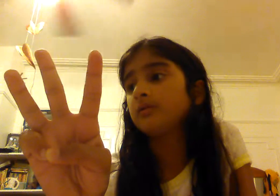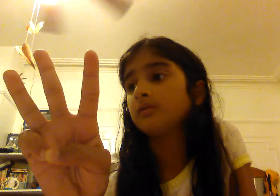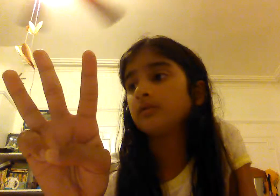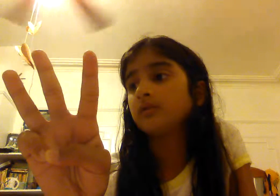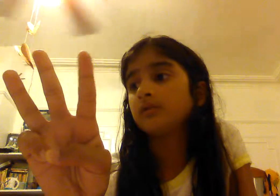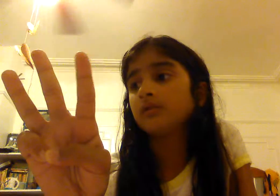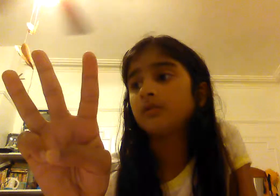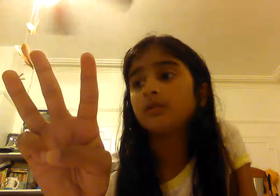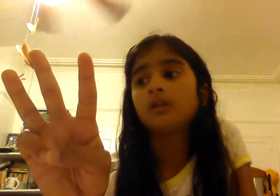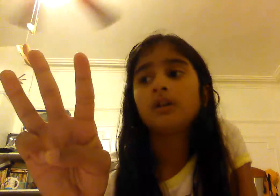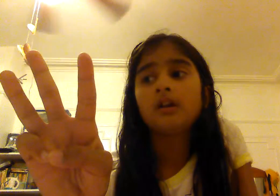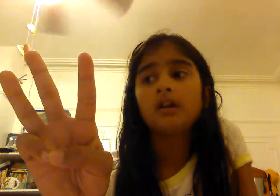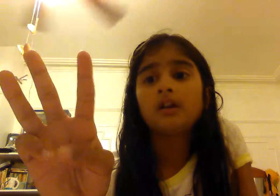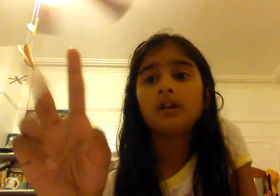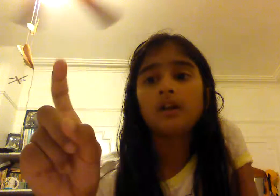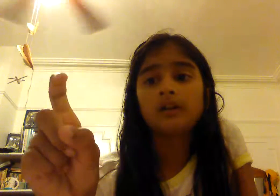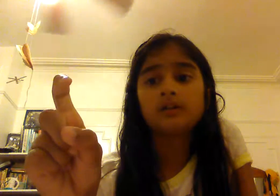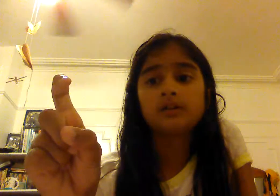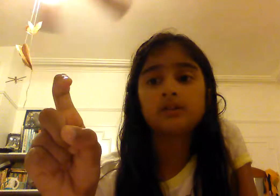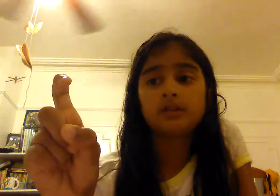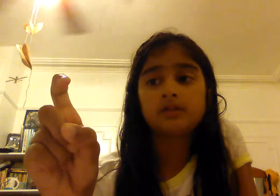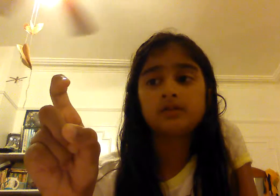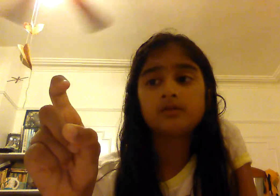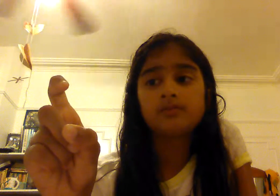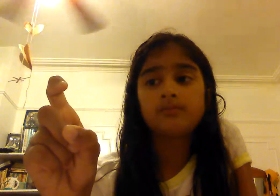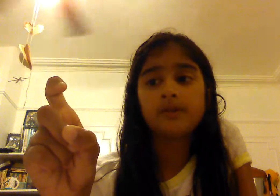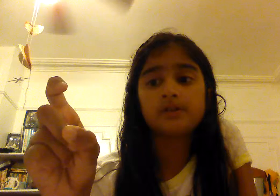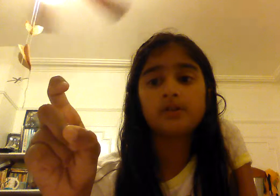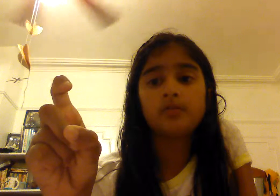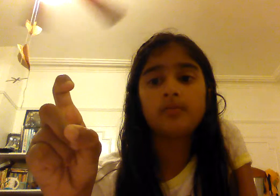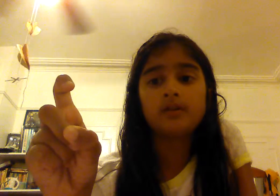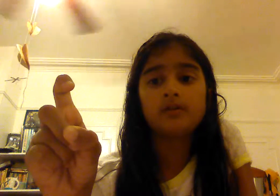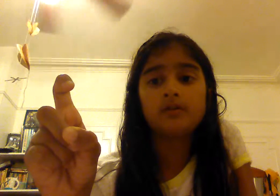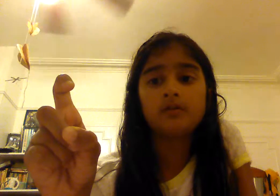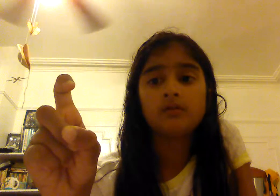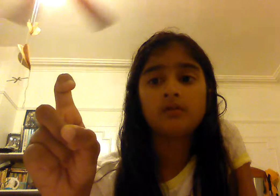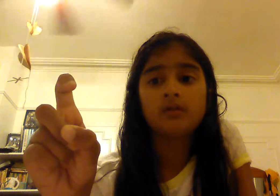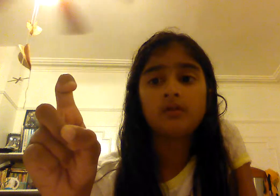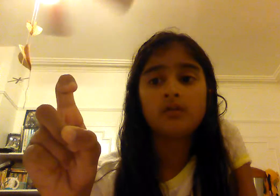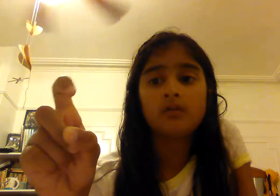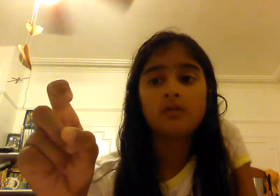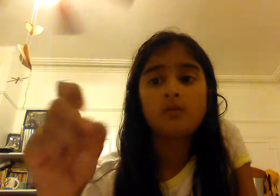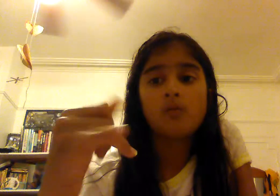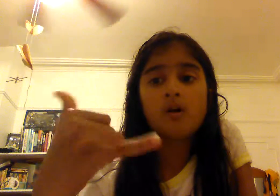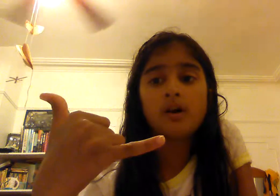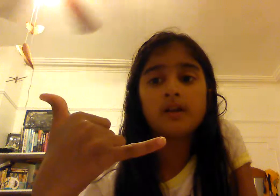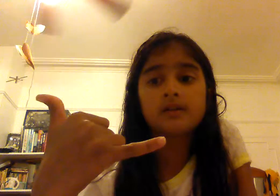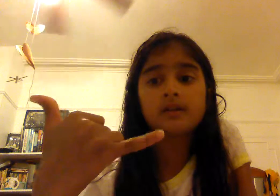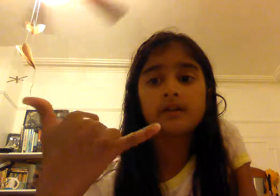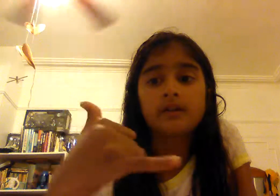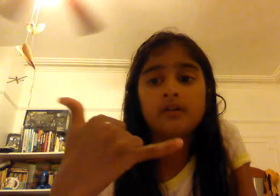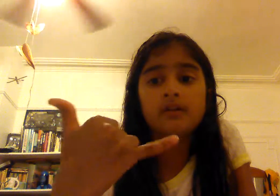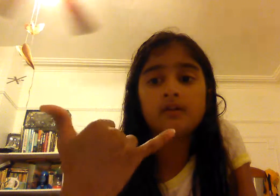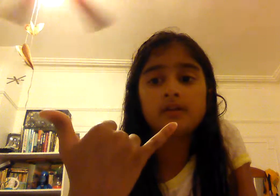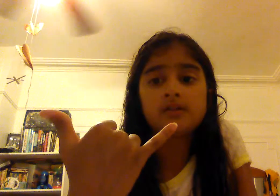X is bent a little bit, Y is like this,